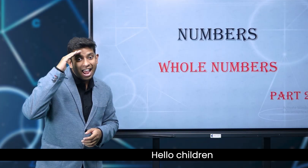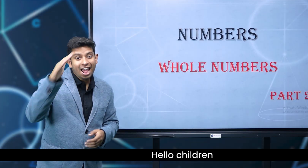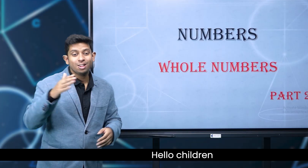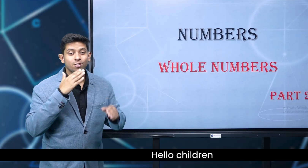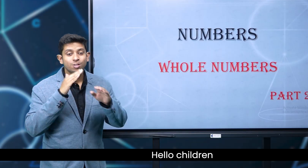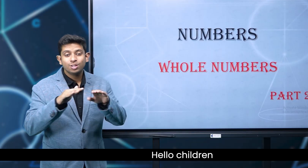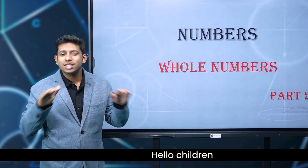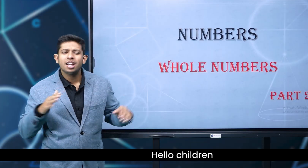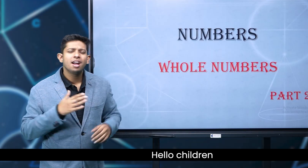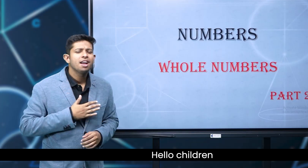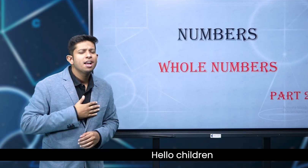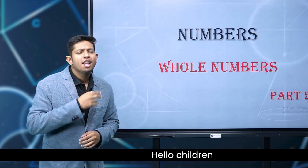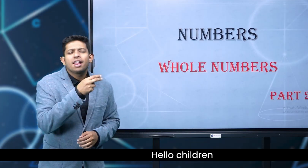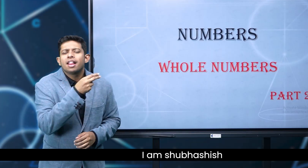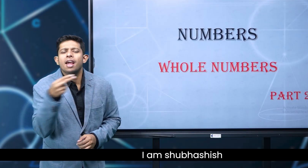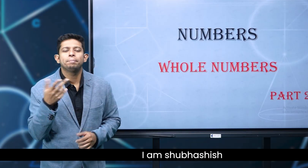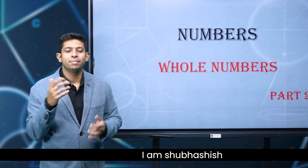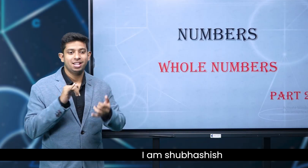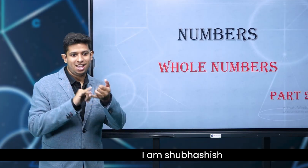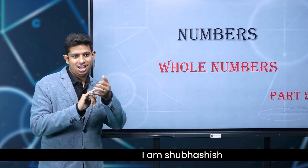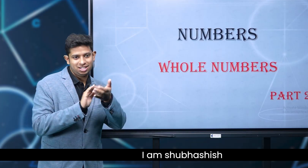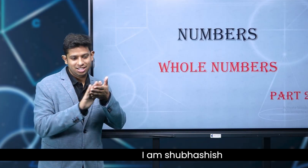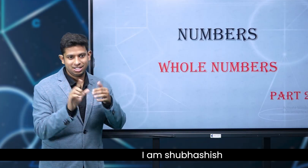Hello children, I am Shubhashish.